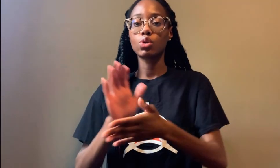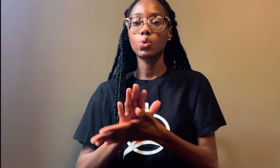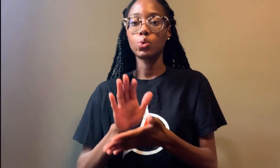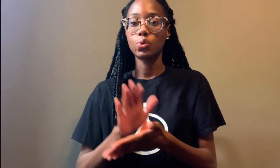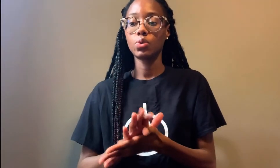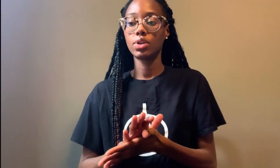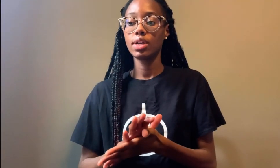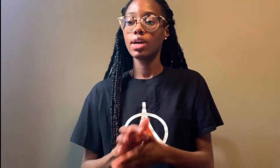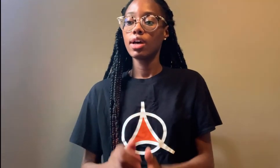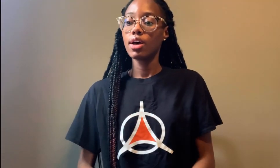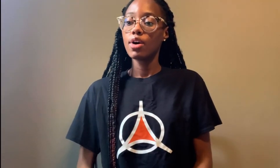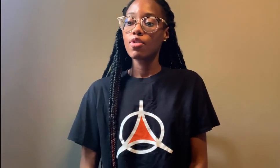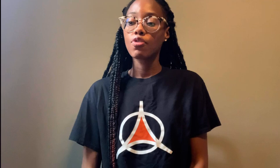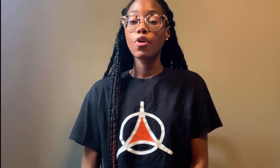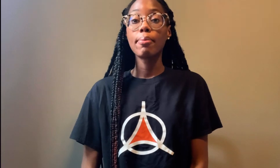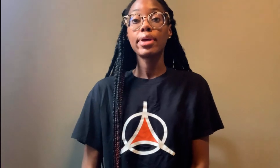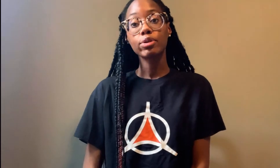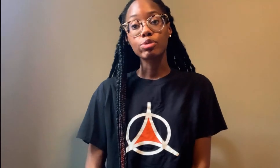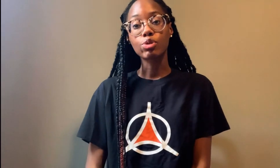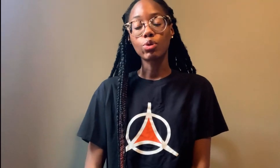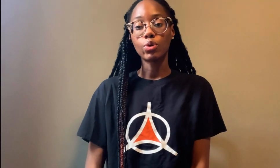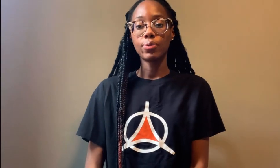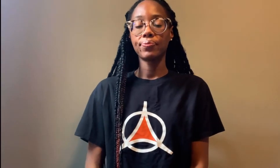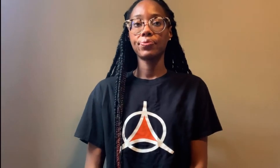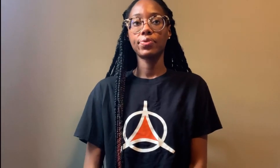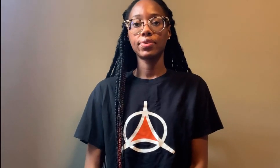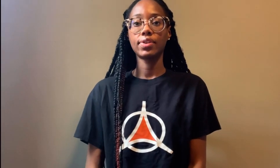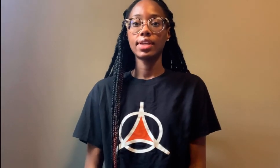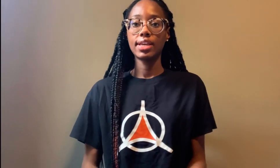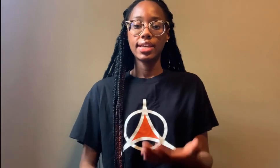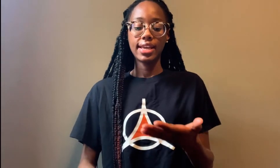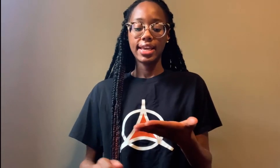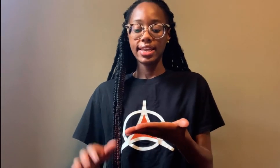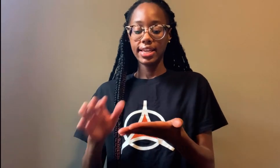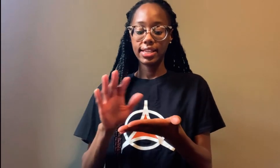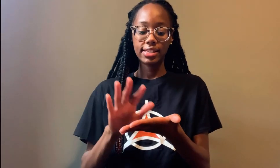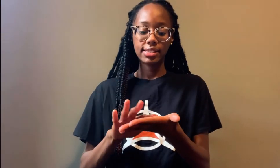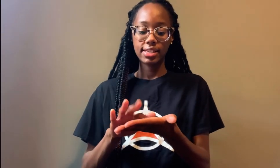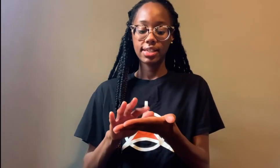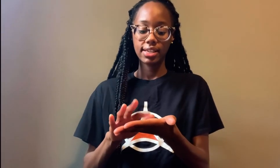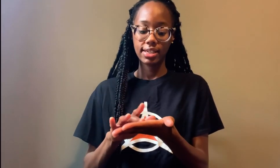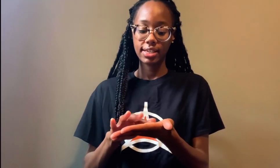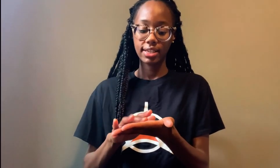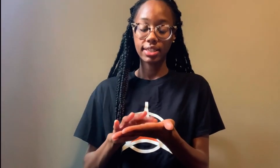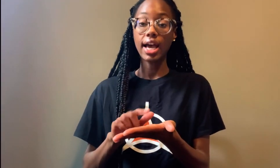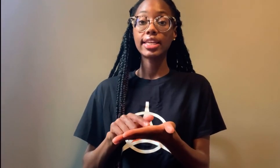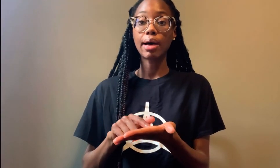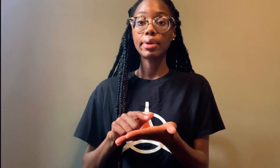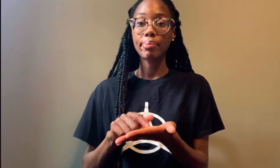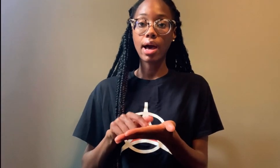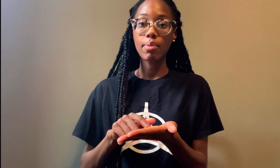school. For middle school, it is non-dominant, palm